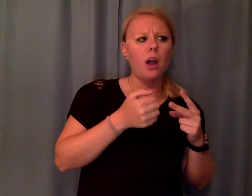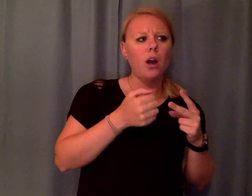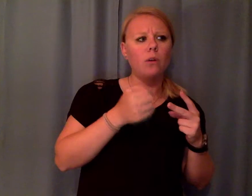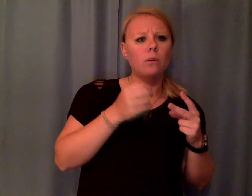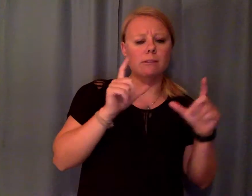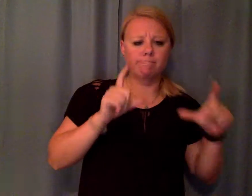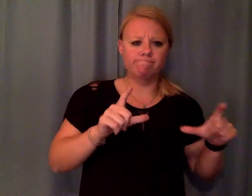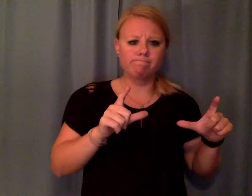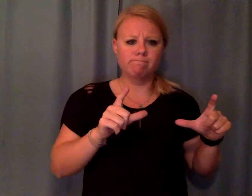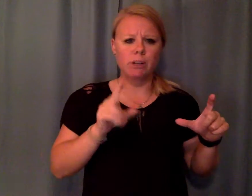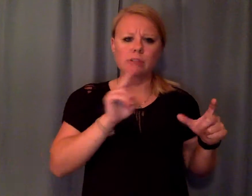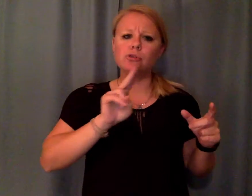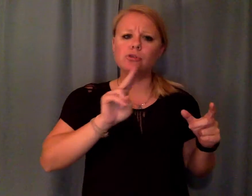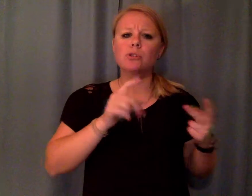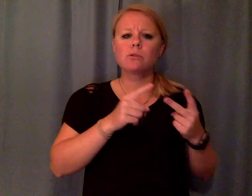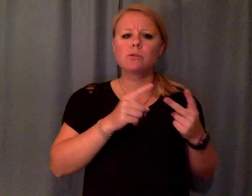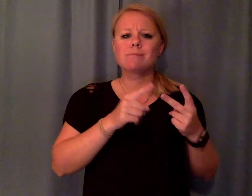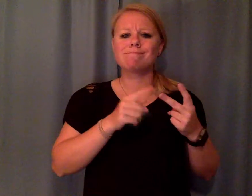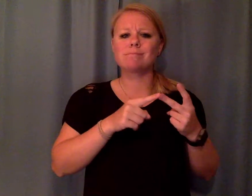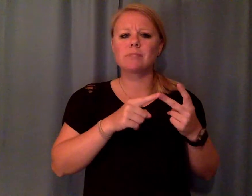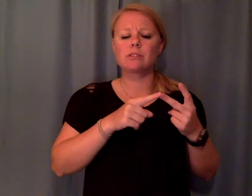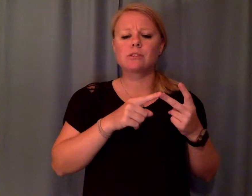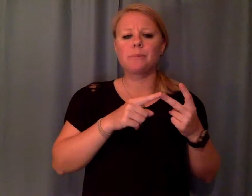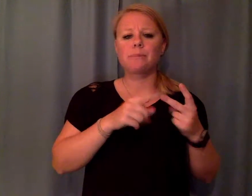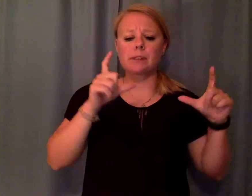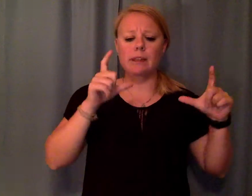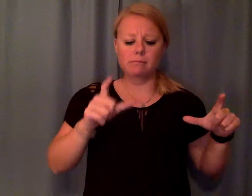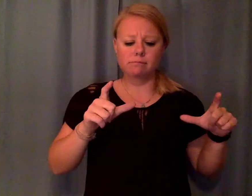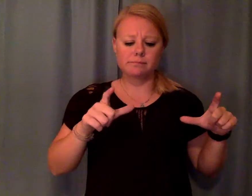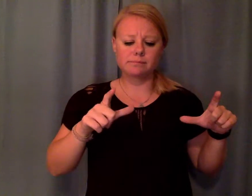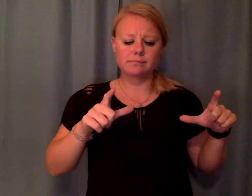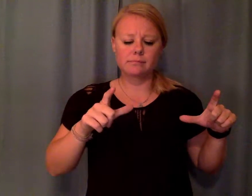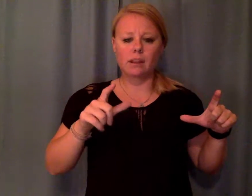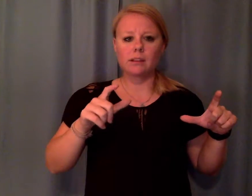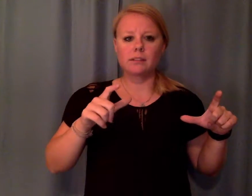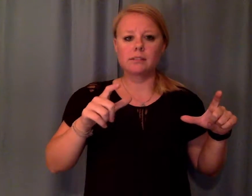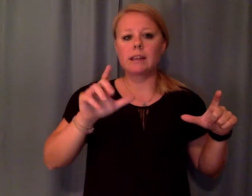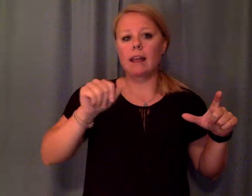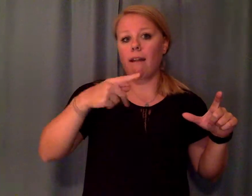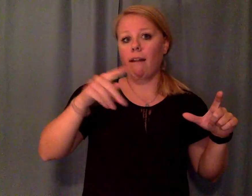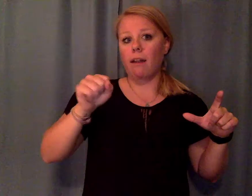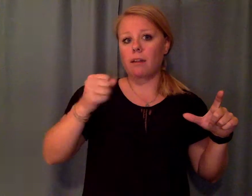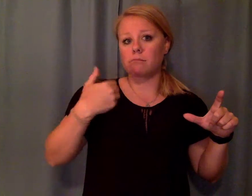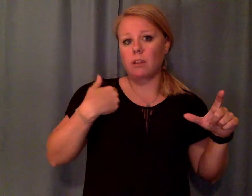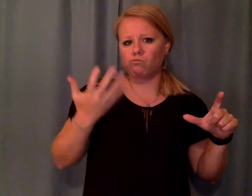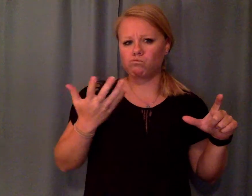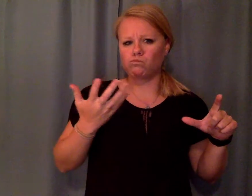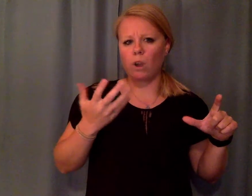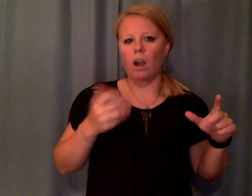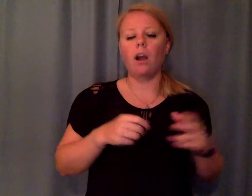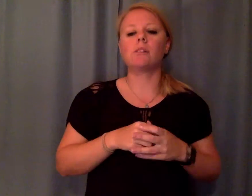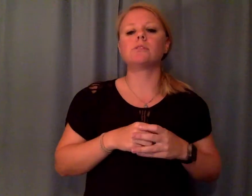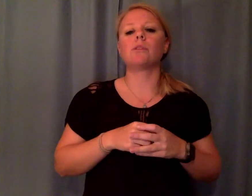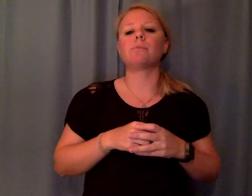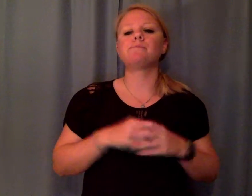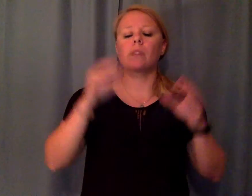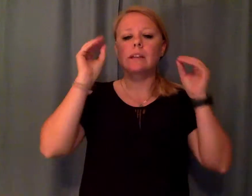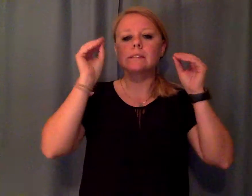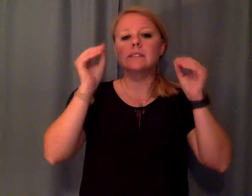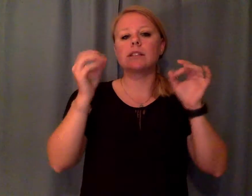put on the iPads? So we're getting feedback from teachers at the school to see what kind of apps they'd like. When